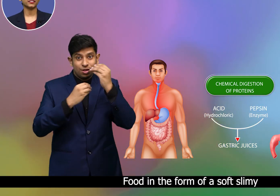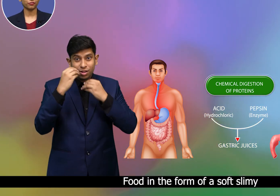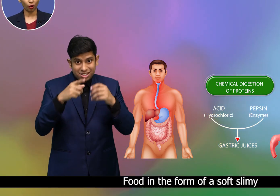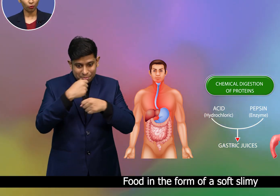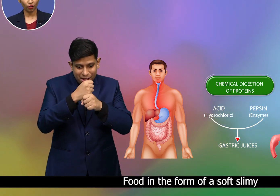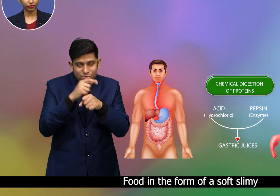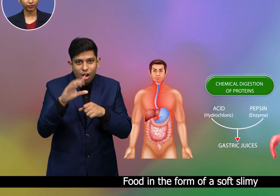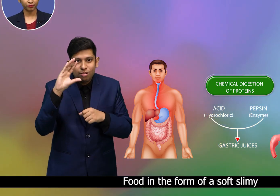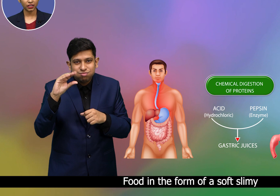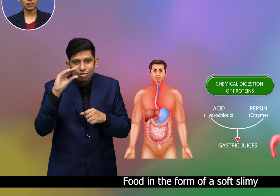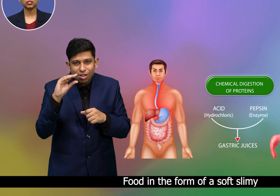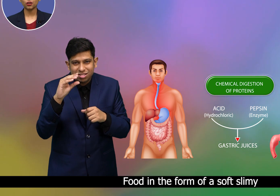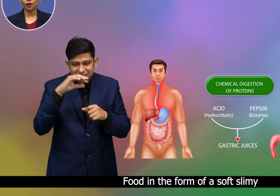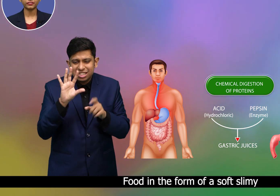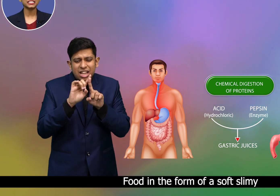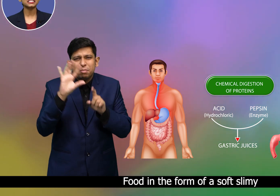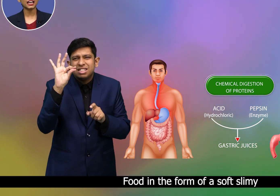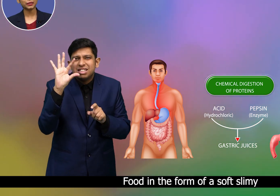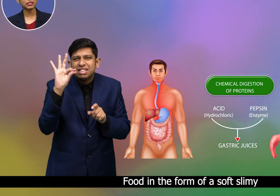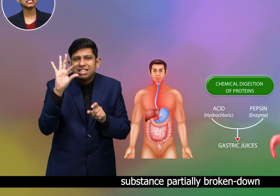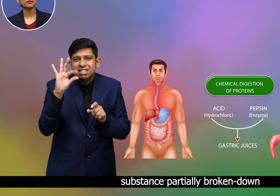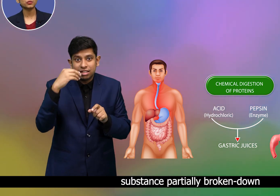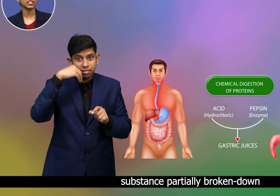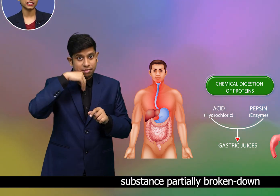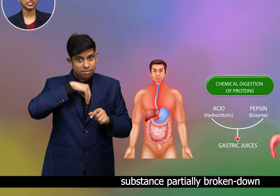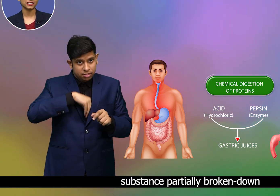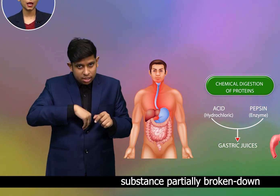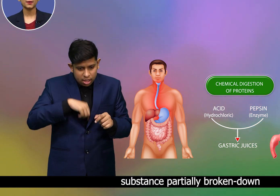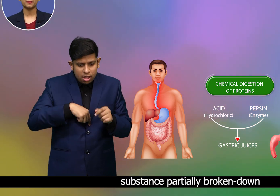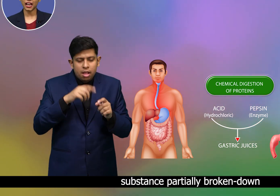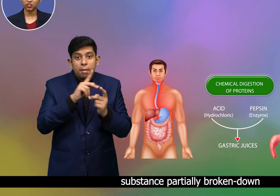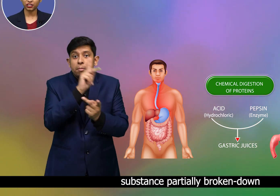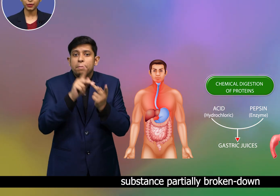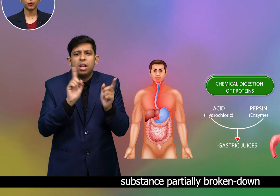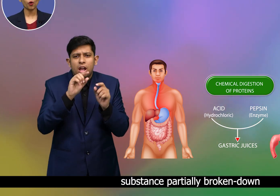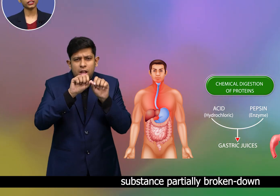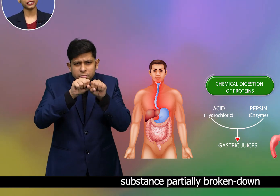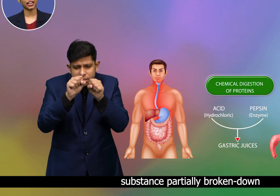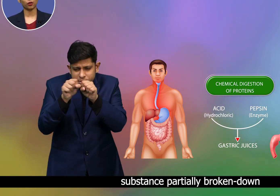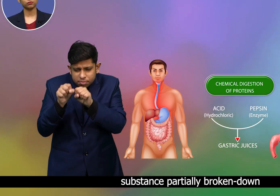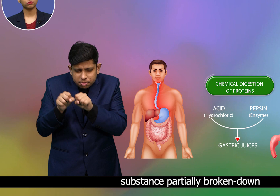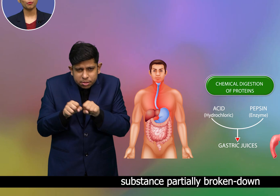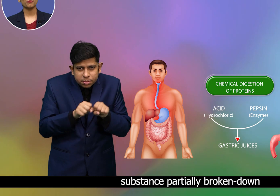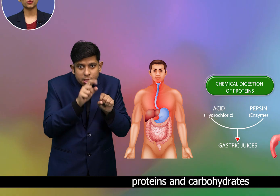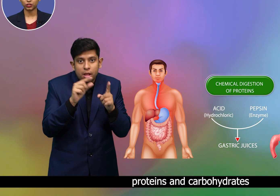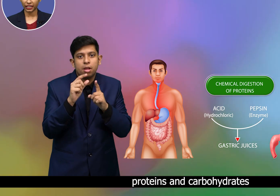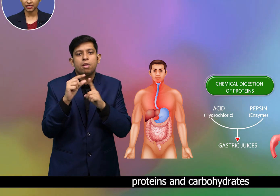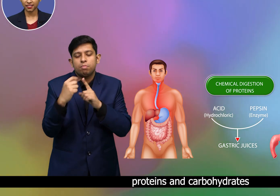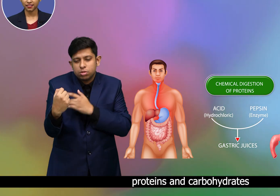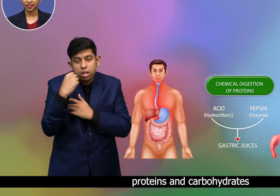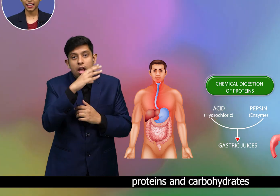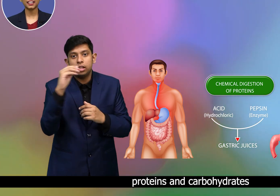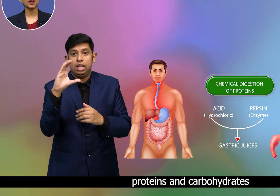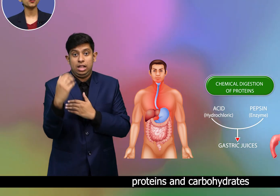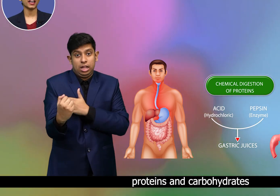Food in the form of a soft, slimy substance, partially broken down